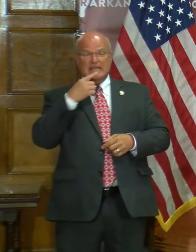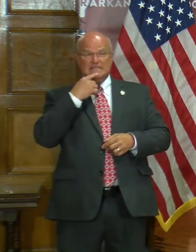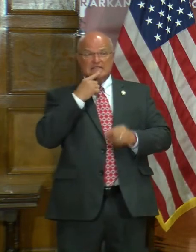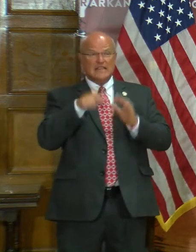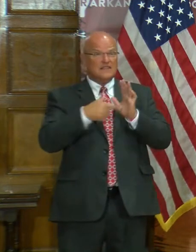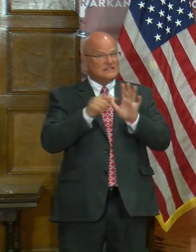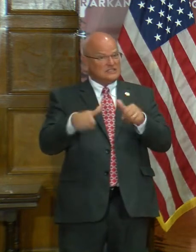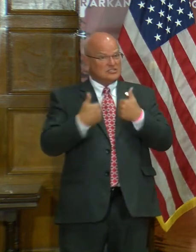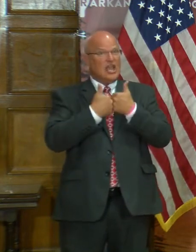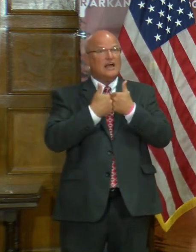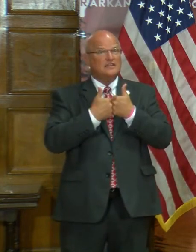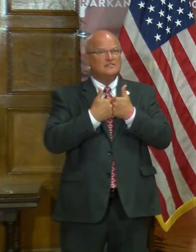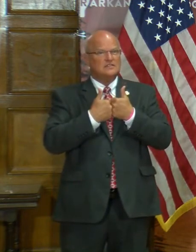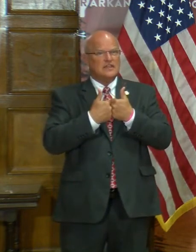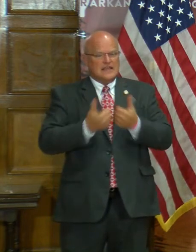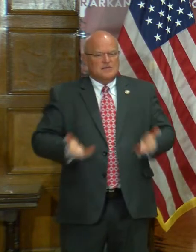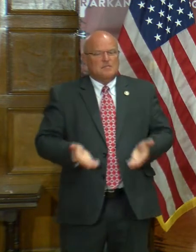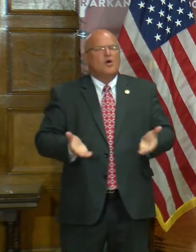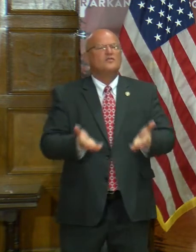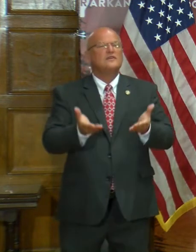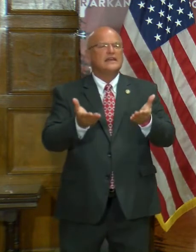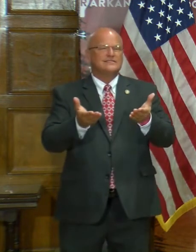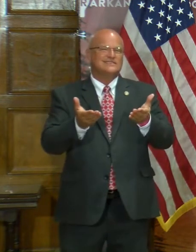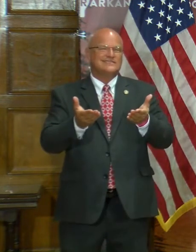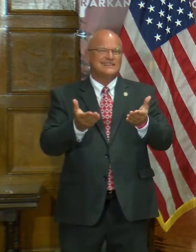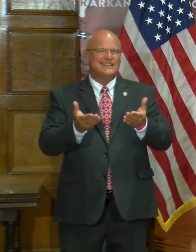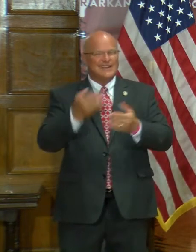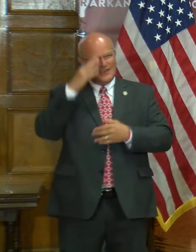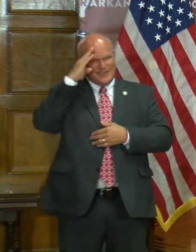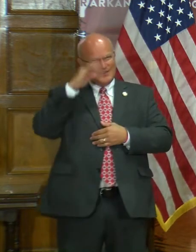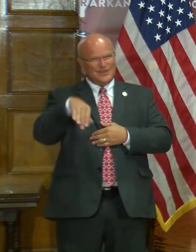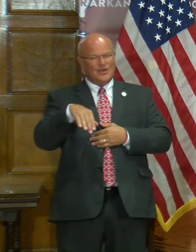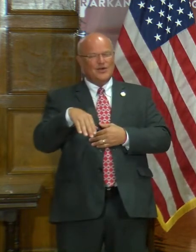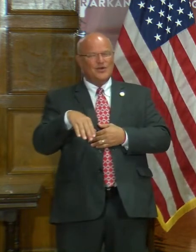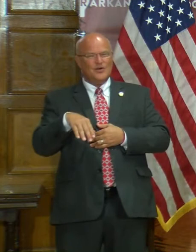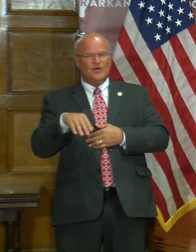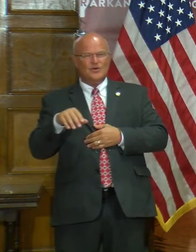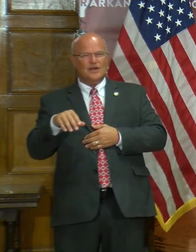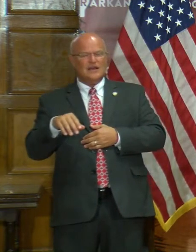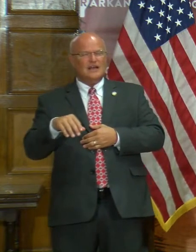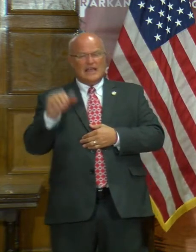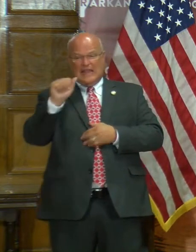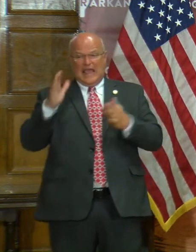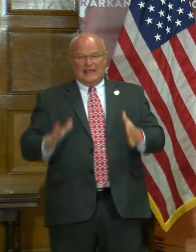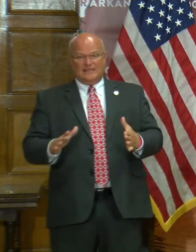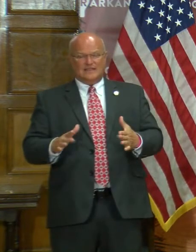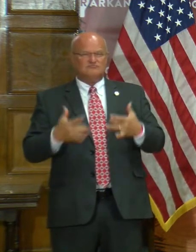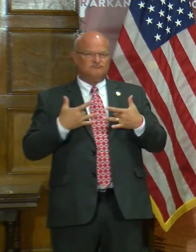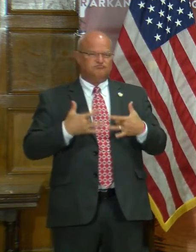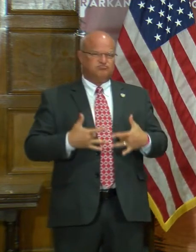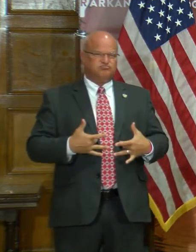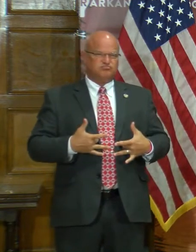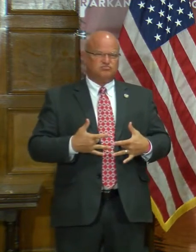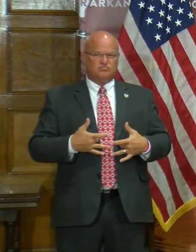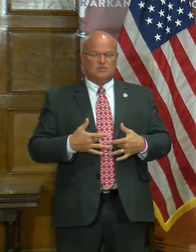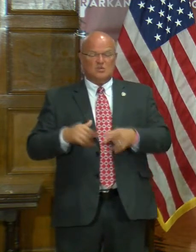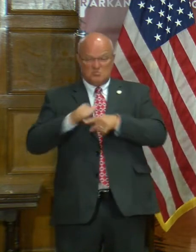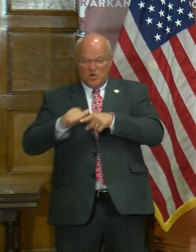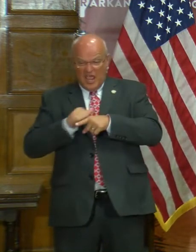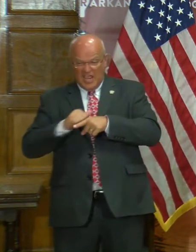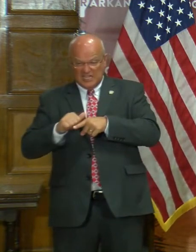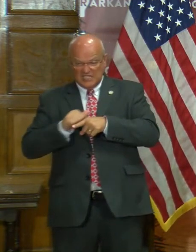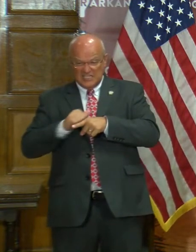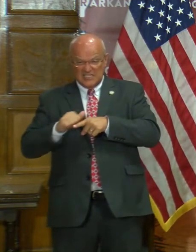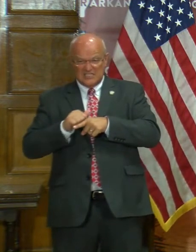this is a challenge, this is a motivation. You know, it's pretty discouraging for an athlete to say we're going to practice, but there's no chance of having a